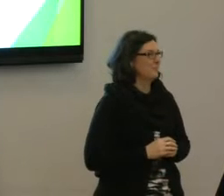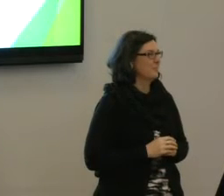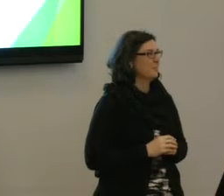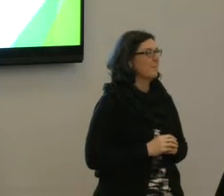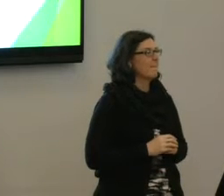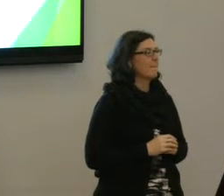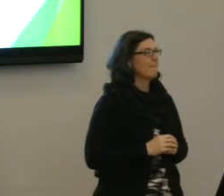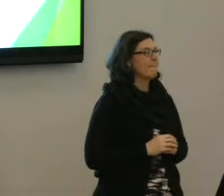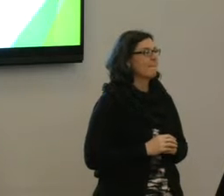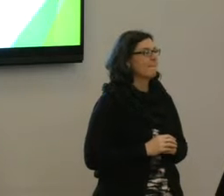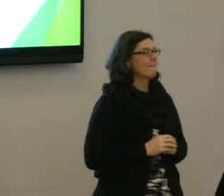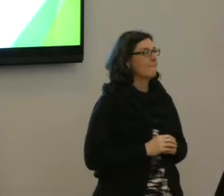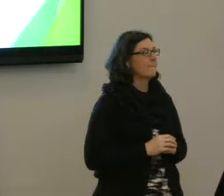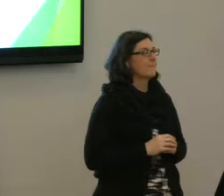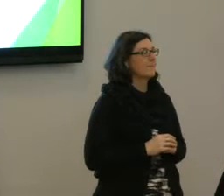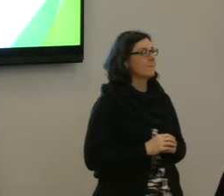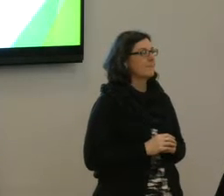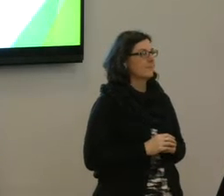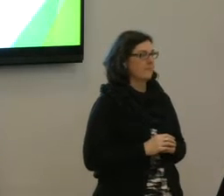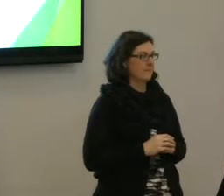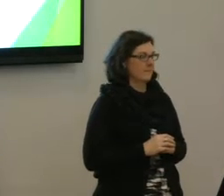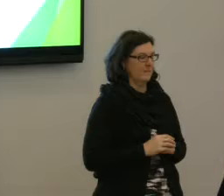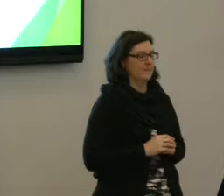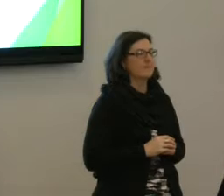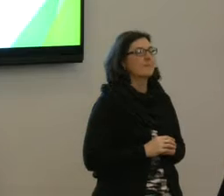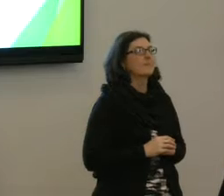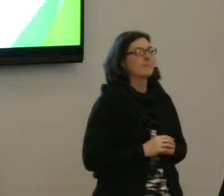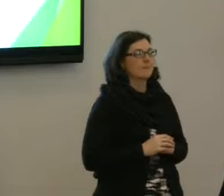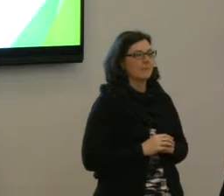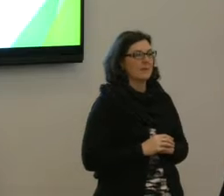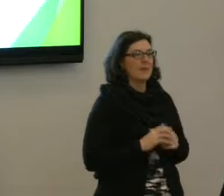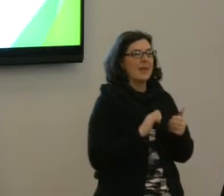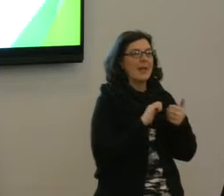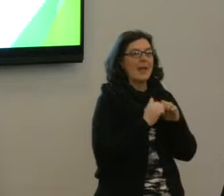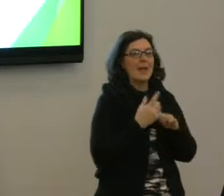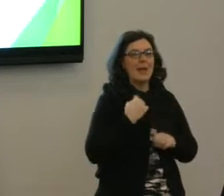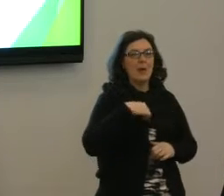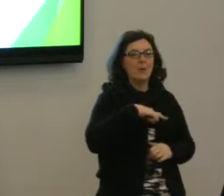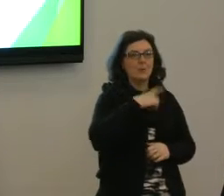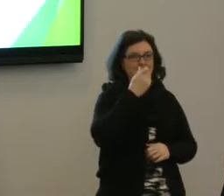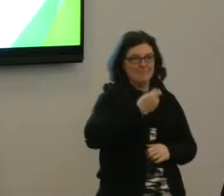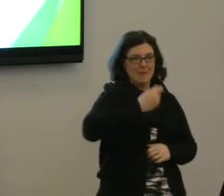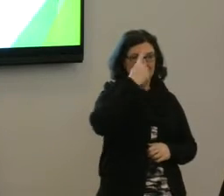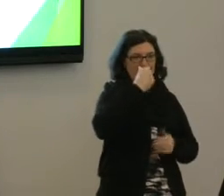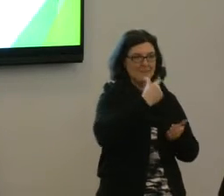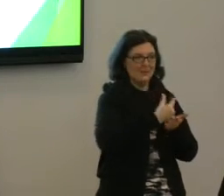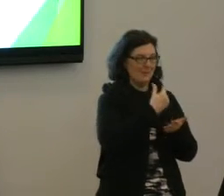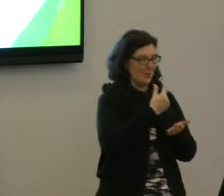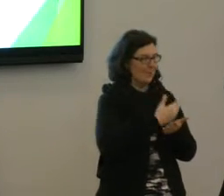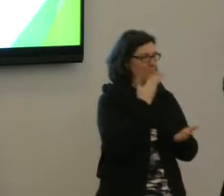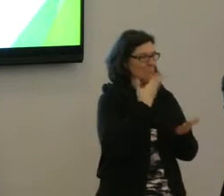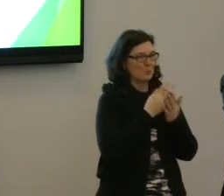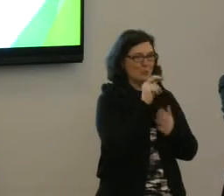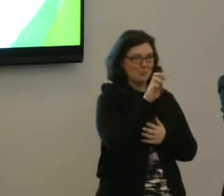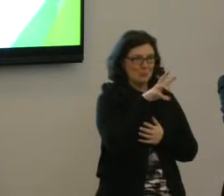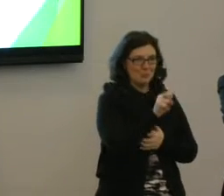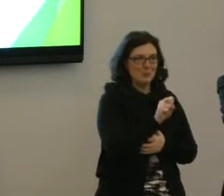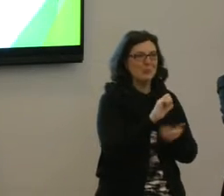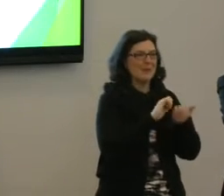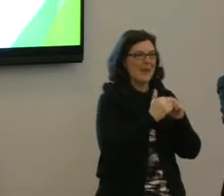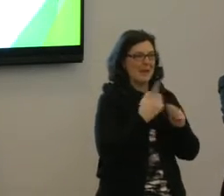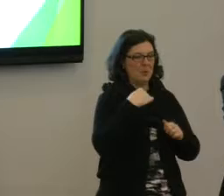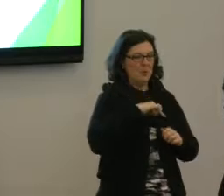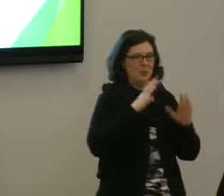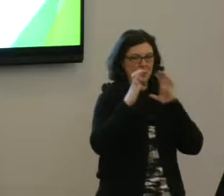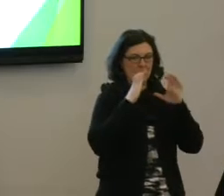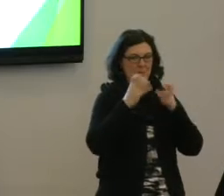And, you know, how do we have and receive the gospel and share that in words that and ways